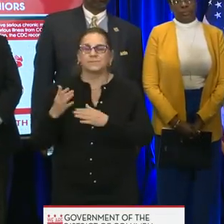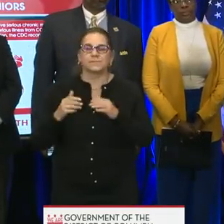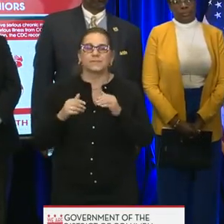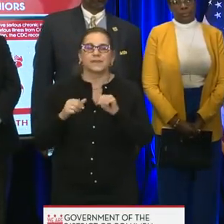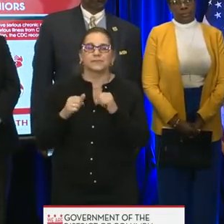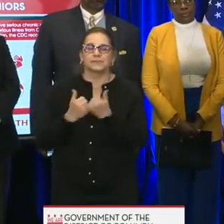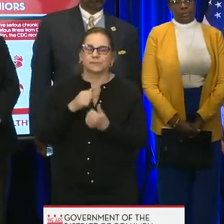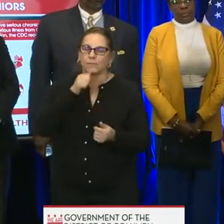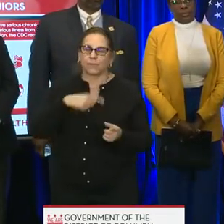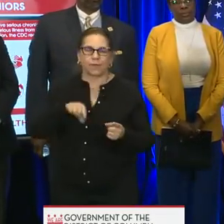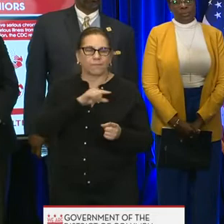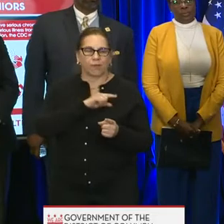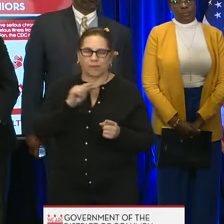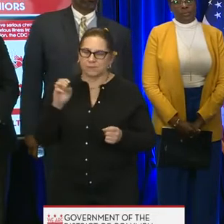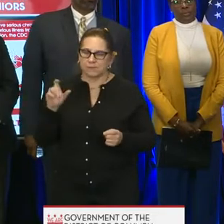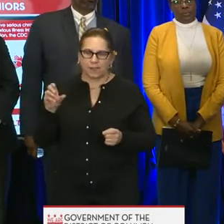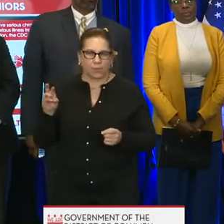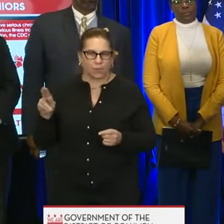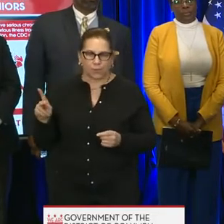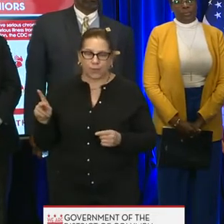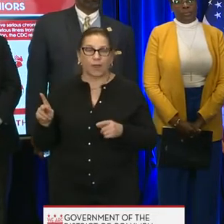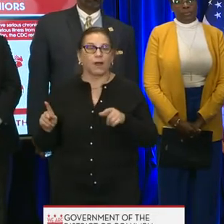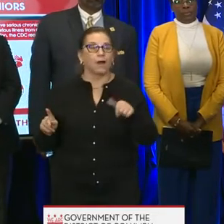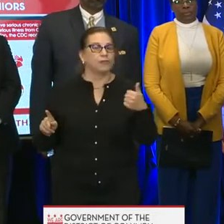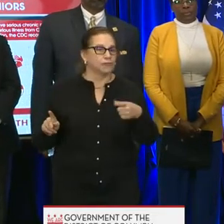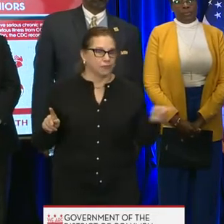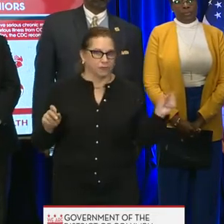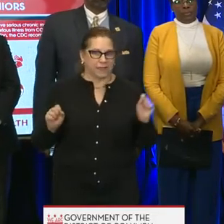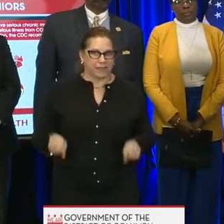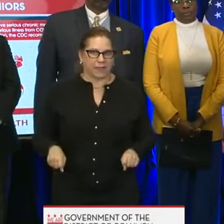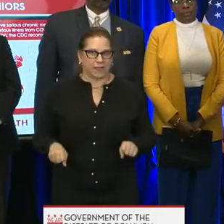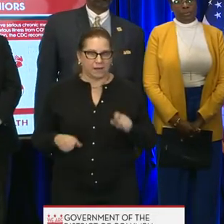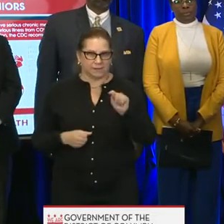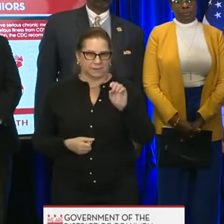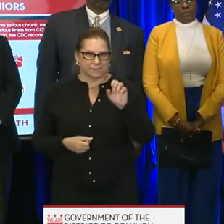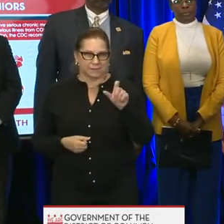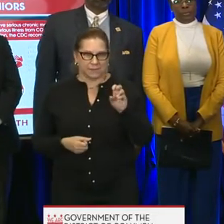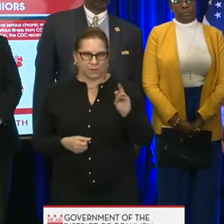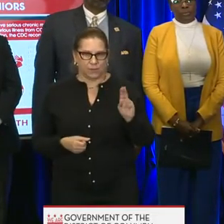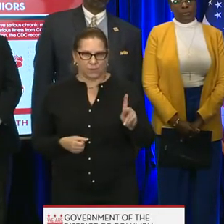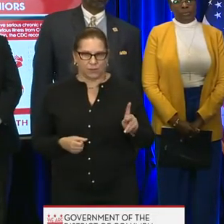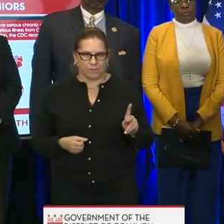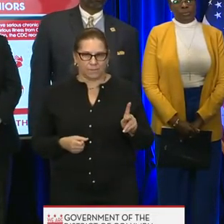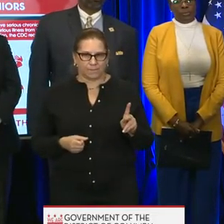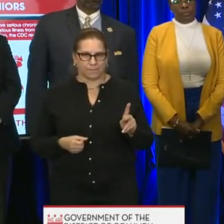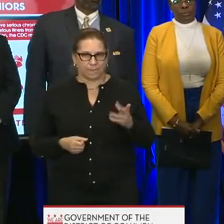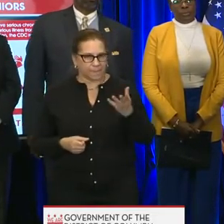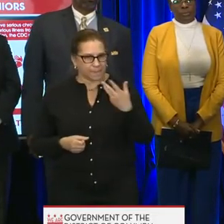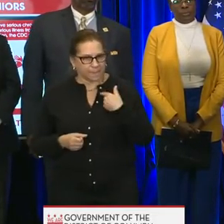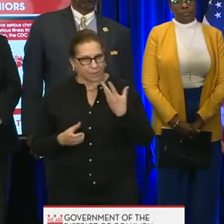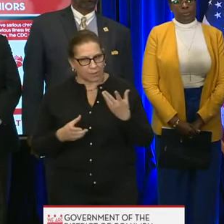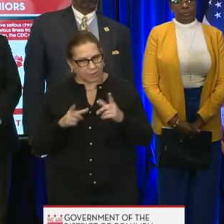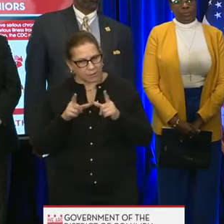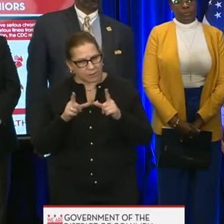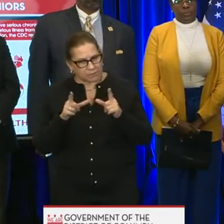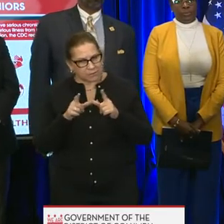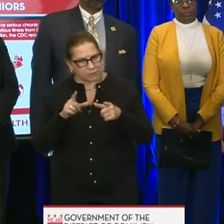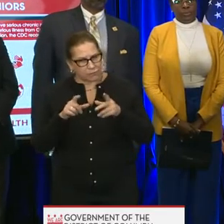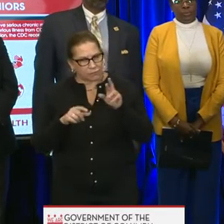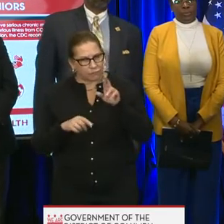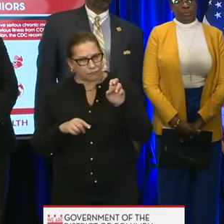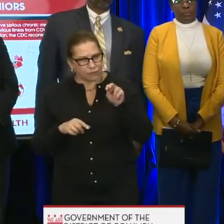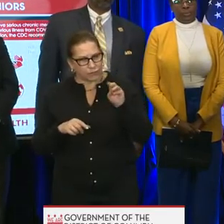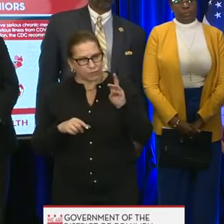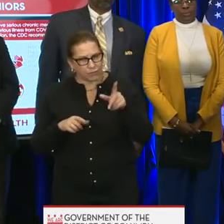the agencies you just referred to. Talking about Yes. it. What about, for example, license renewals? I heard the chairman mention that, like